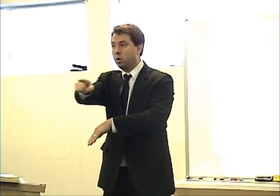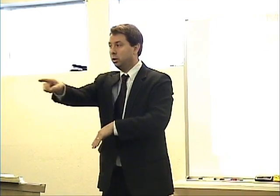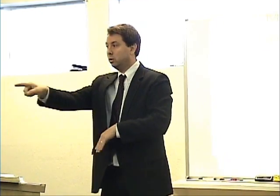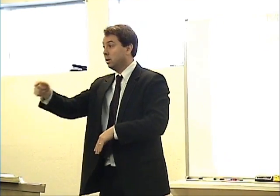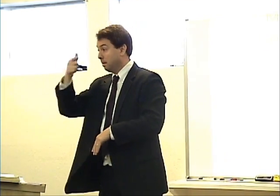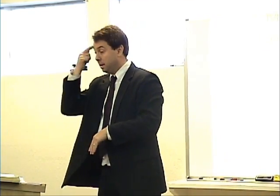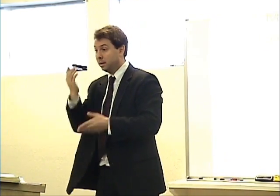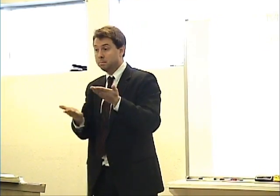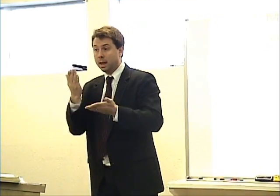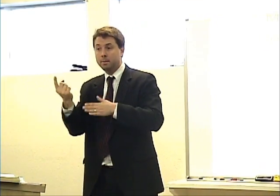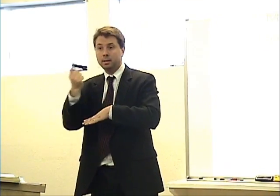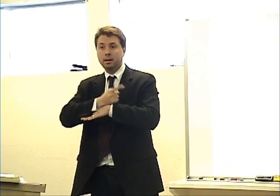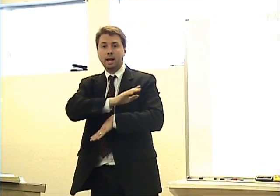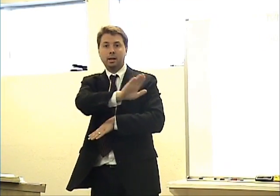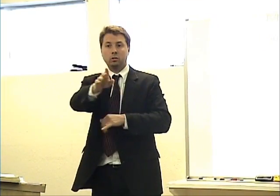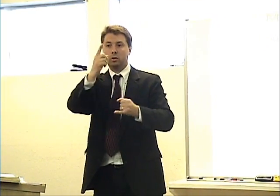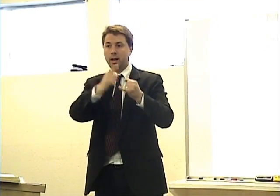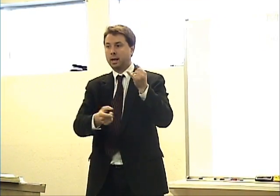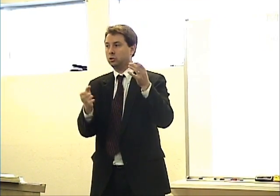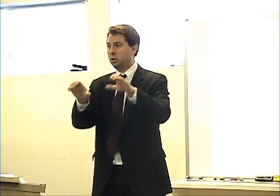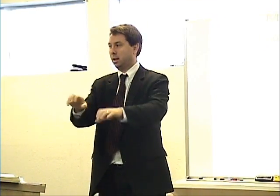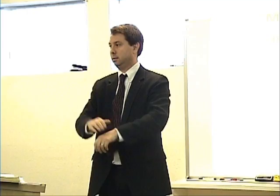you because maybe today is your last chance.